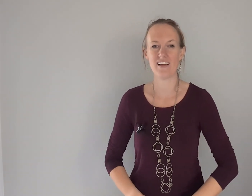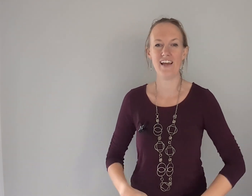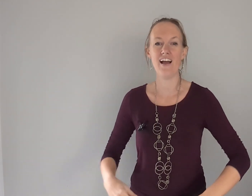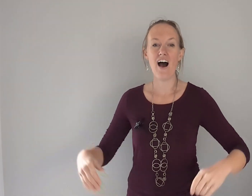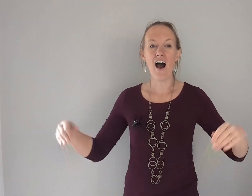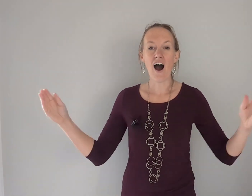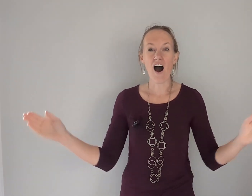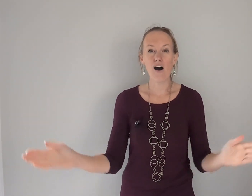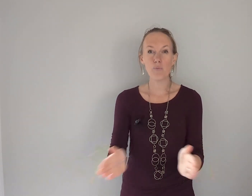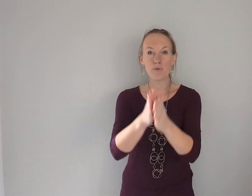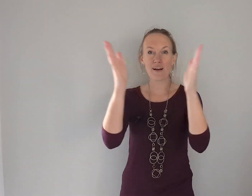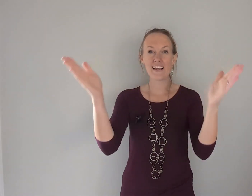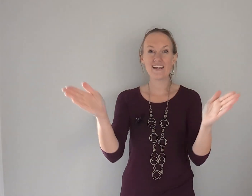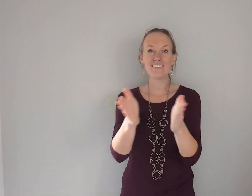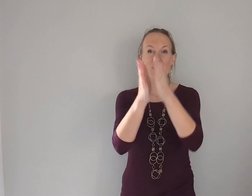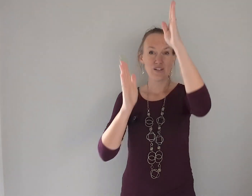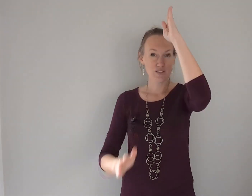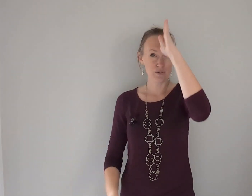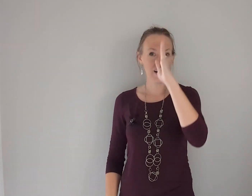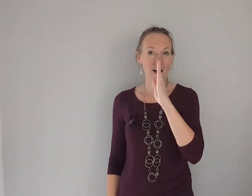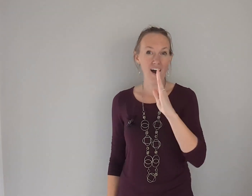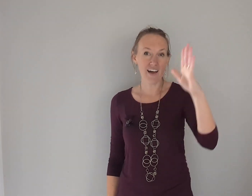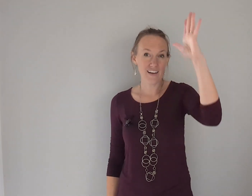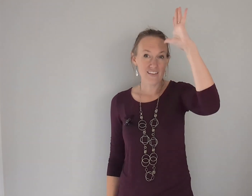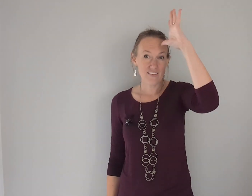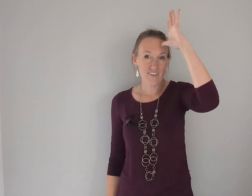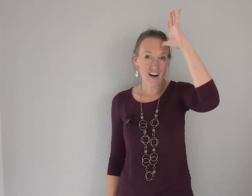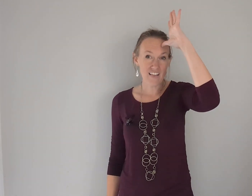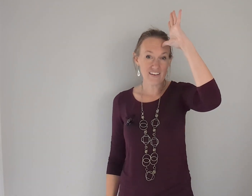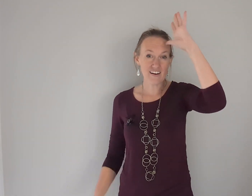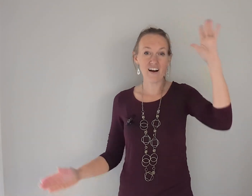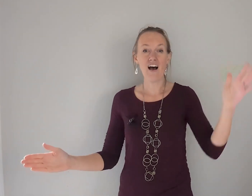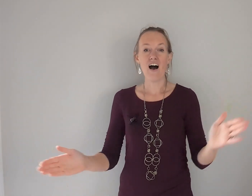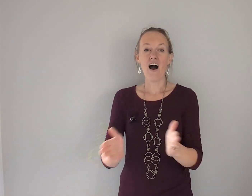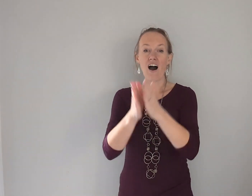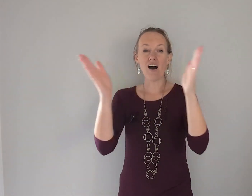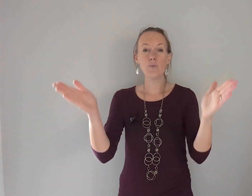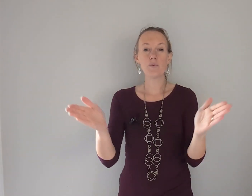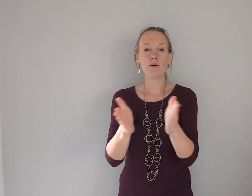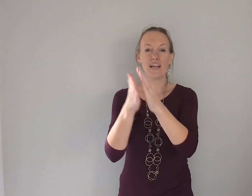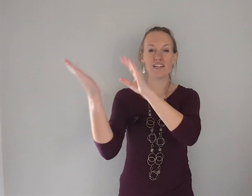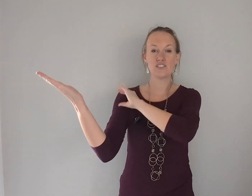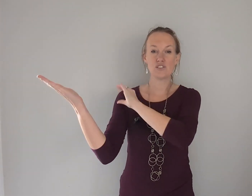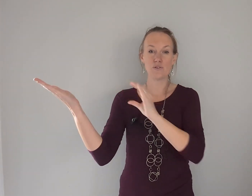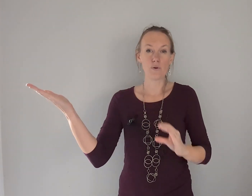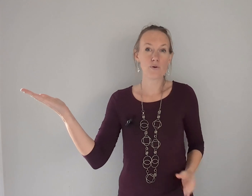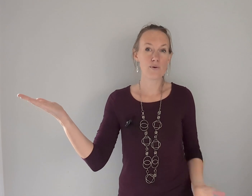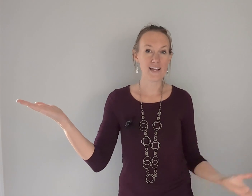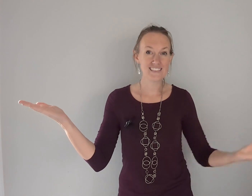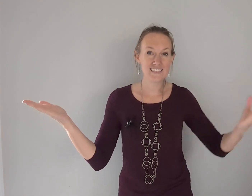okay? All praise to God the Father. All praise to Christ